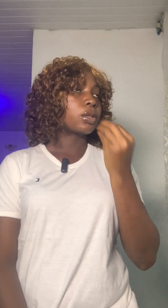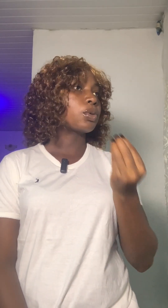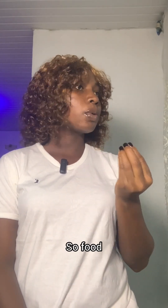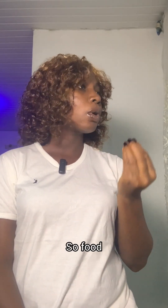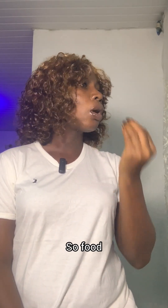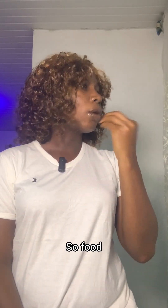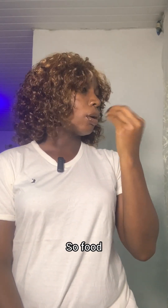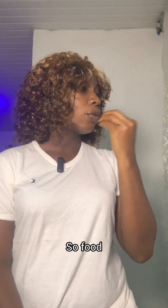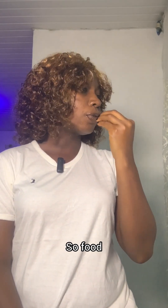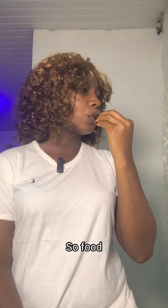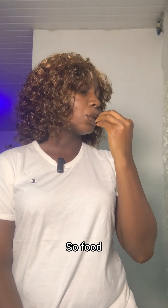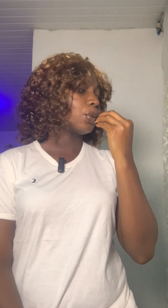So, food.